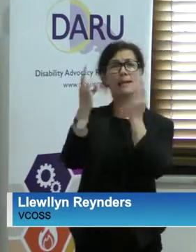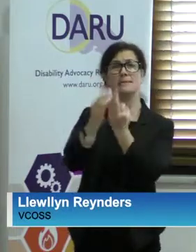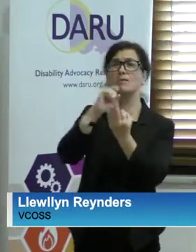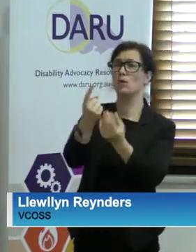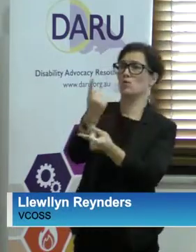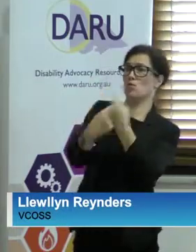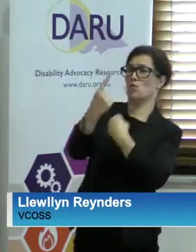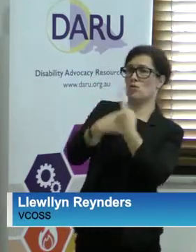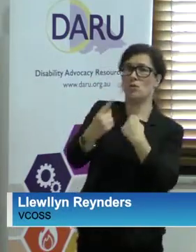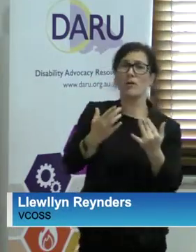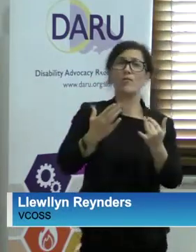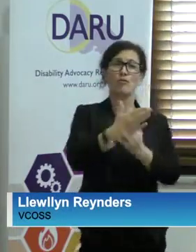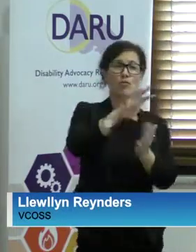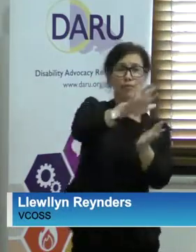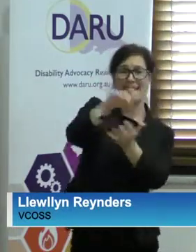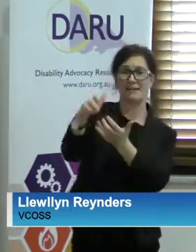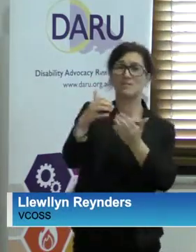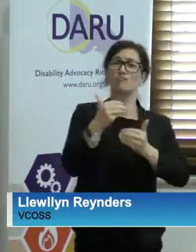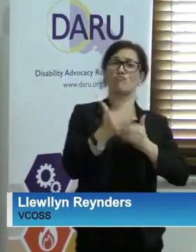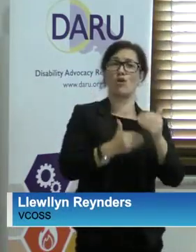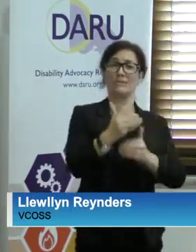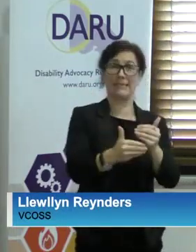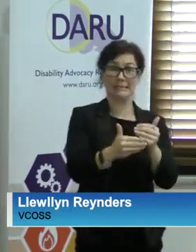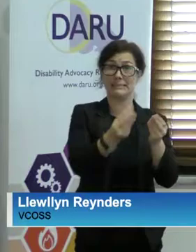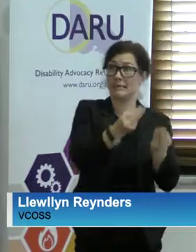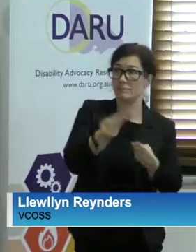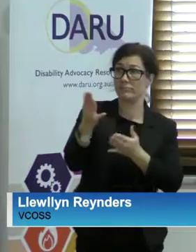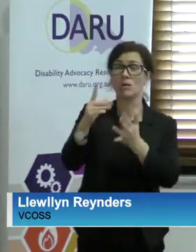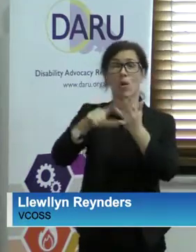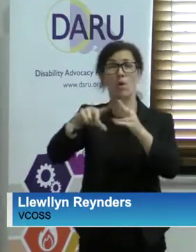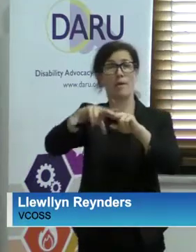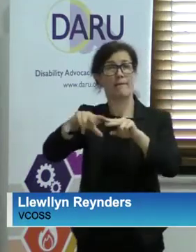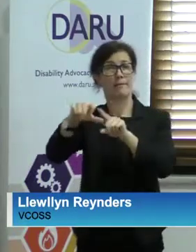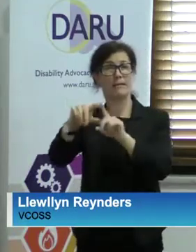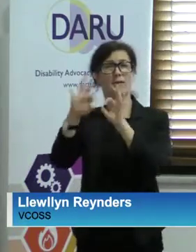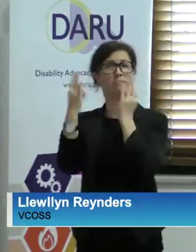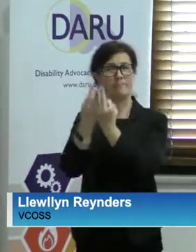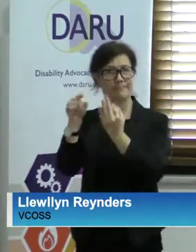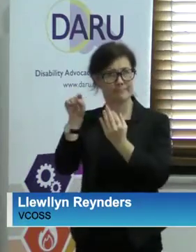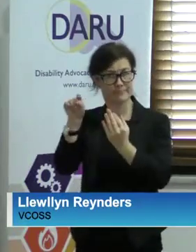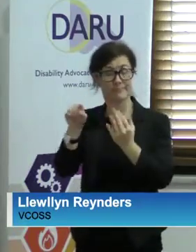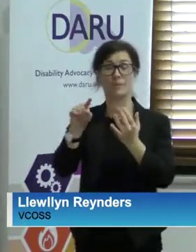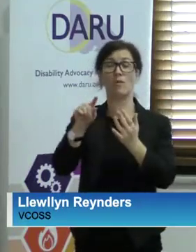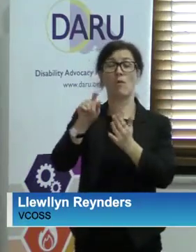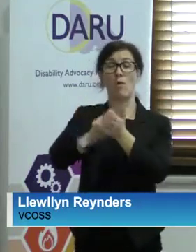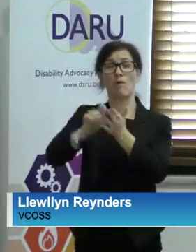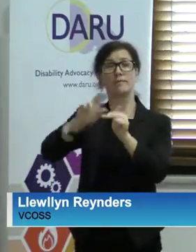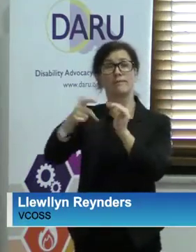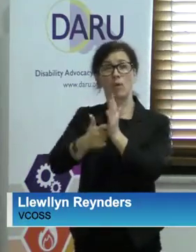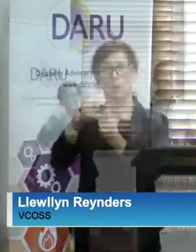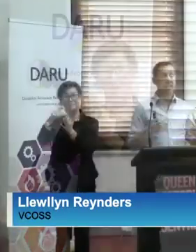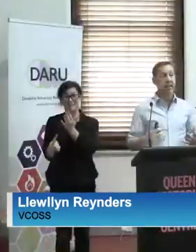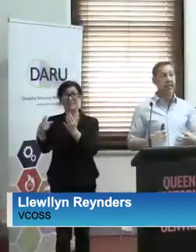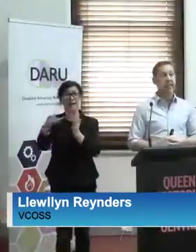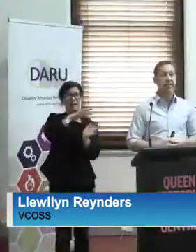the quarterly data collection process to the Office for Disability. What the Office for Disability have done is aggregated that